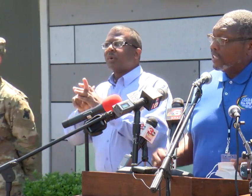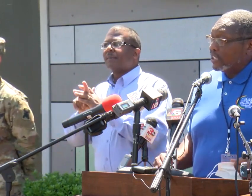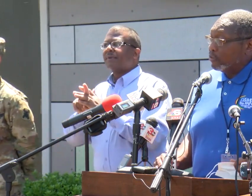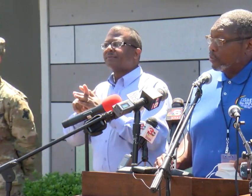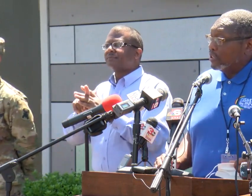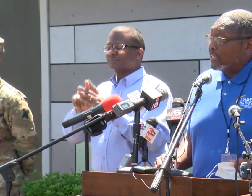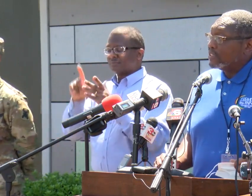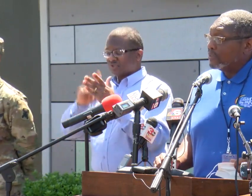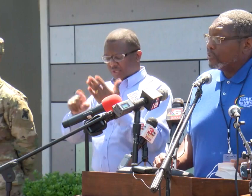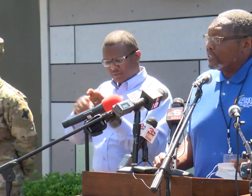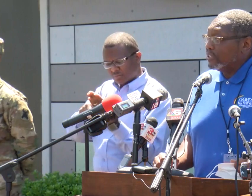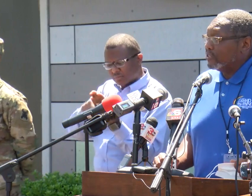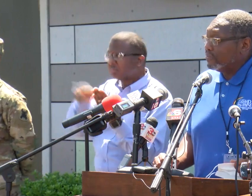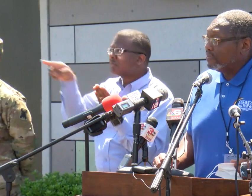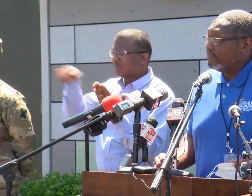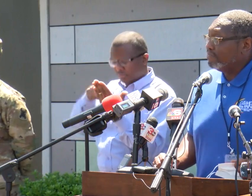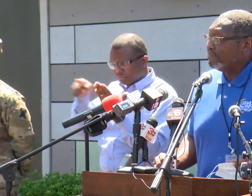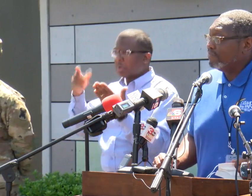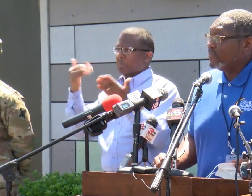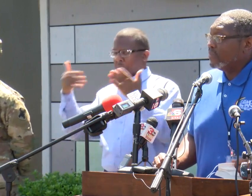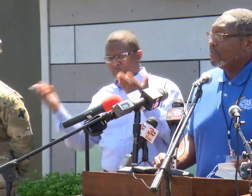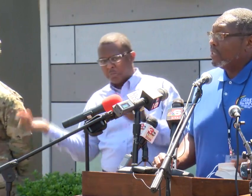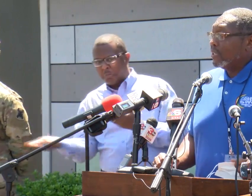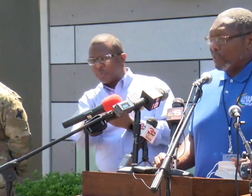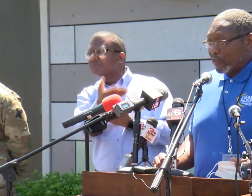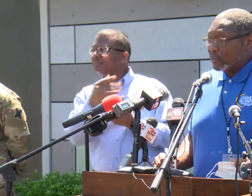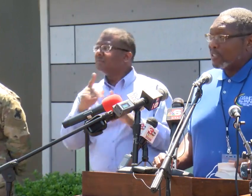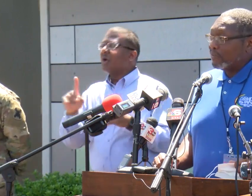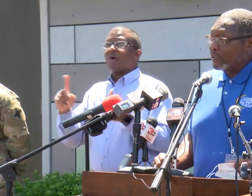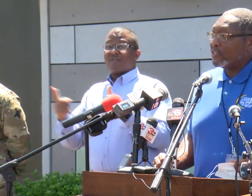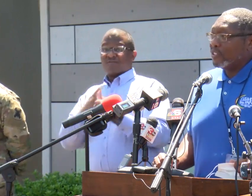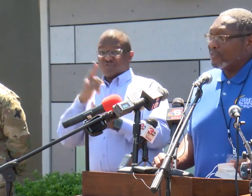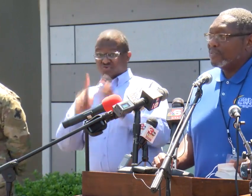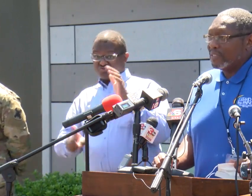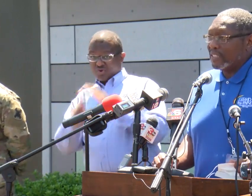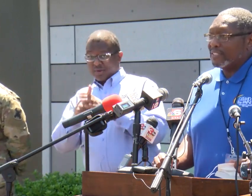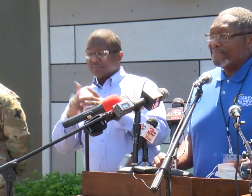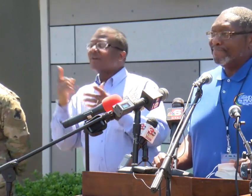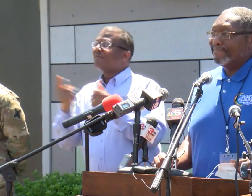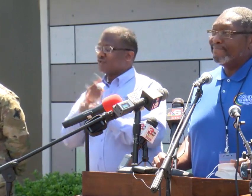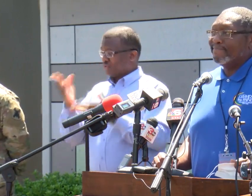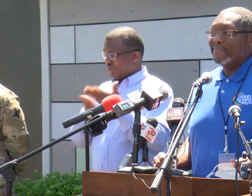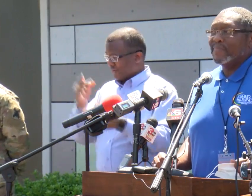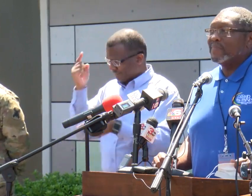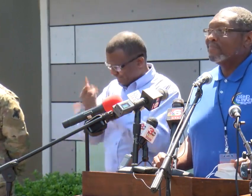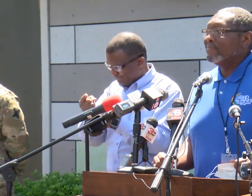in and then go through the testing procedure. First come, first serve. Be first come, first serve. Yes.